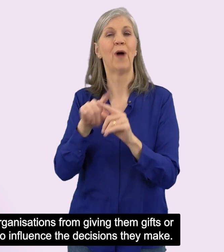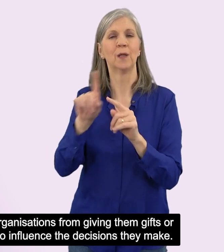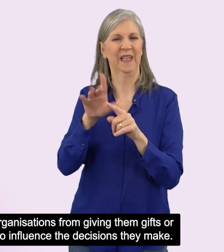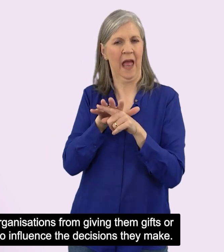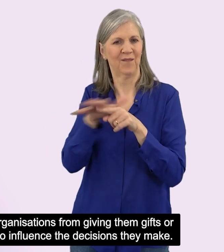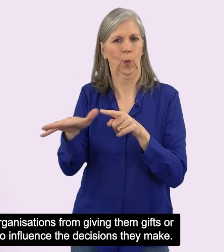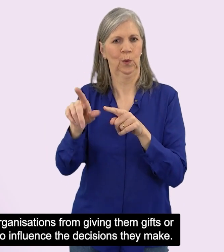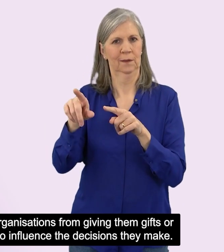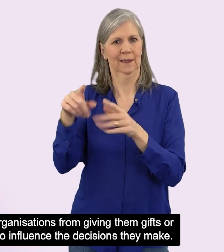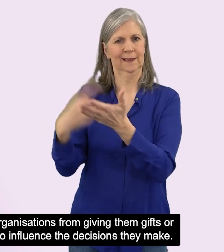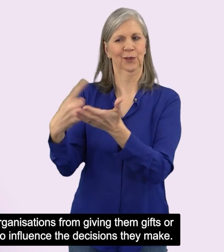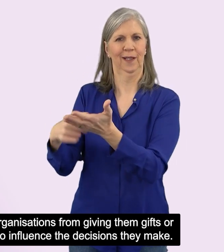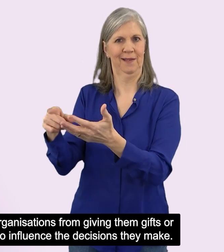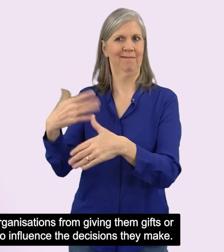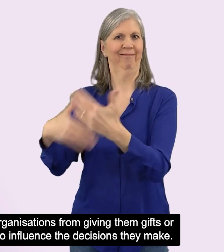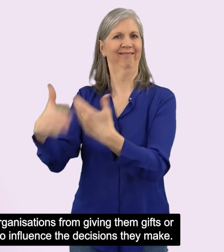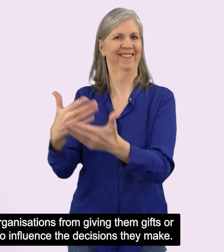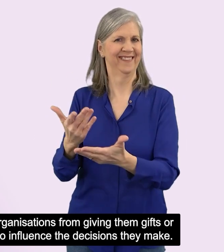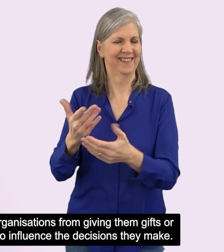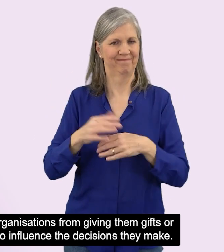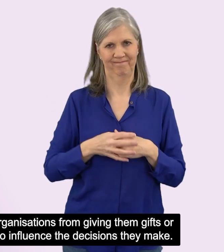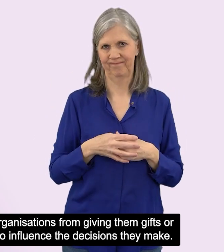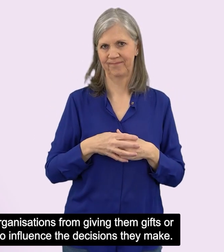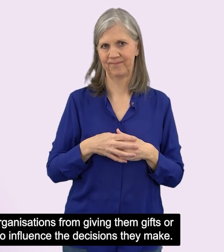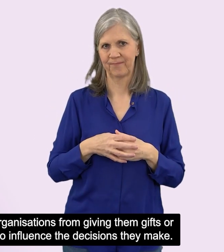to influence the decisions they make.